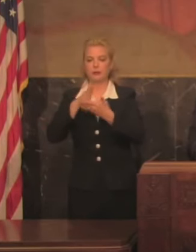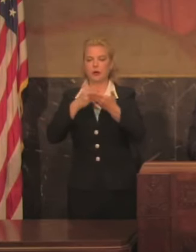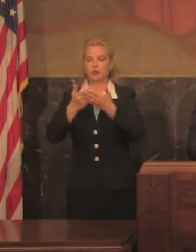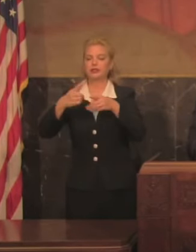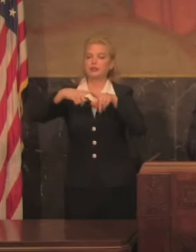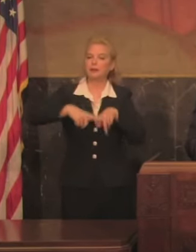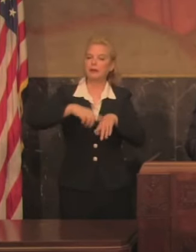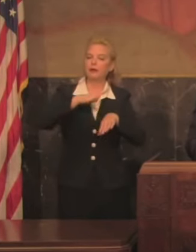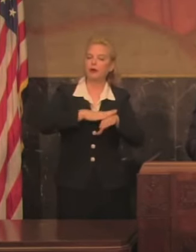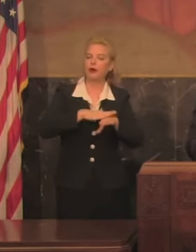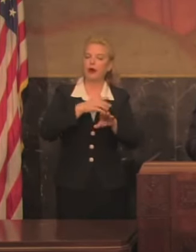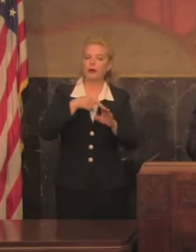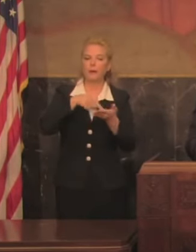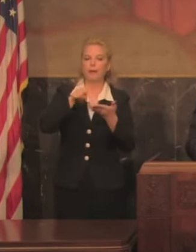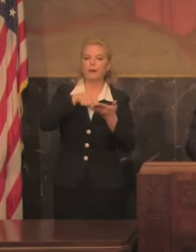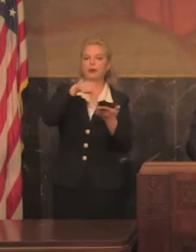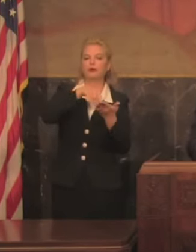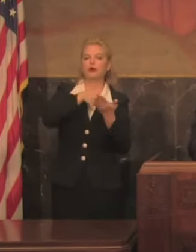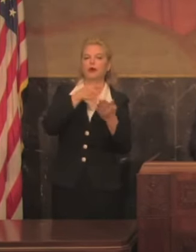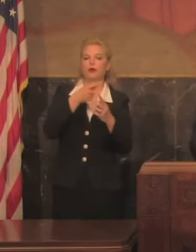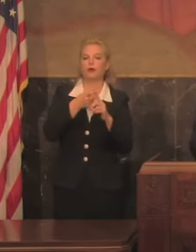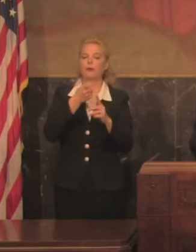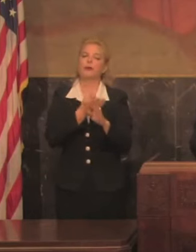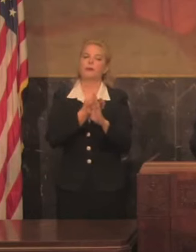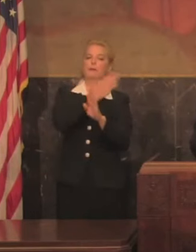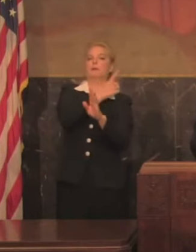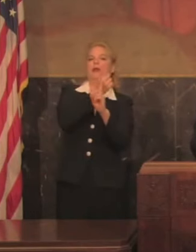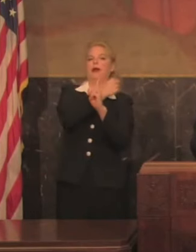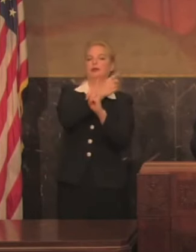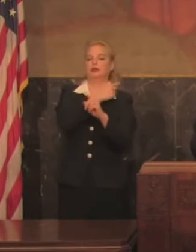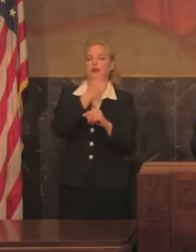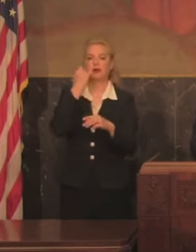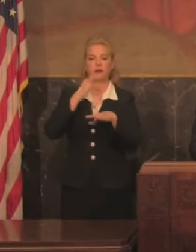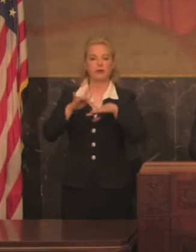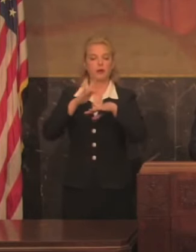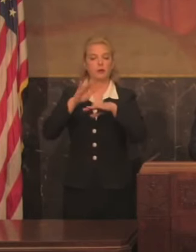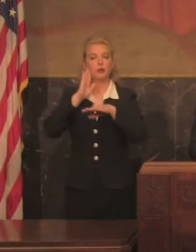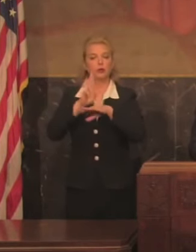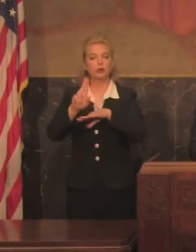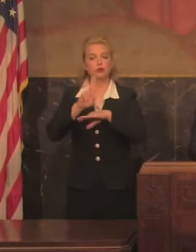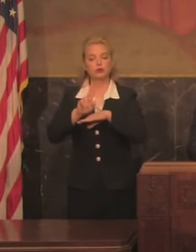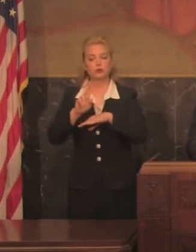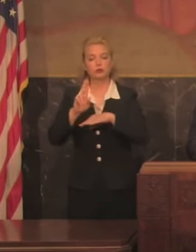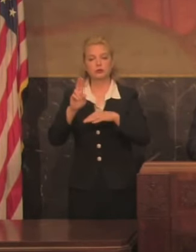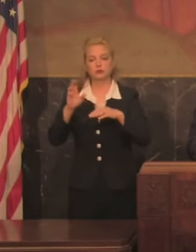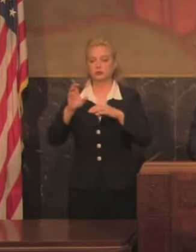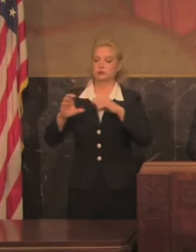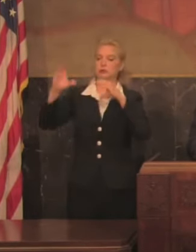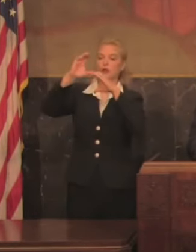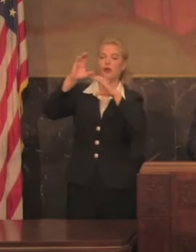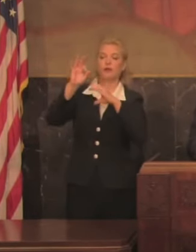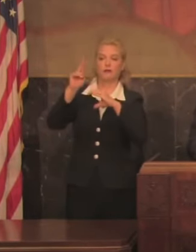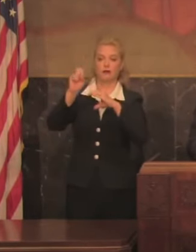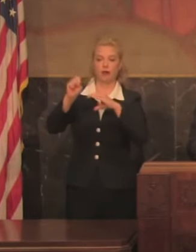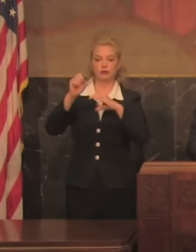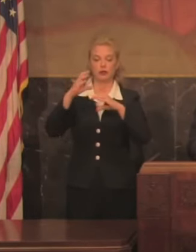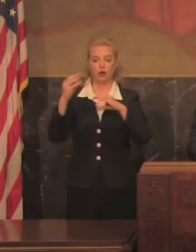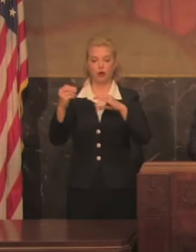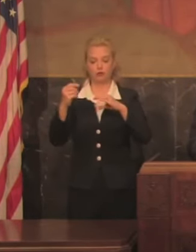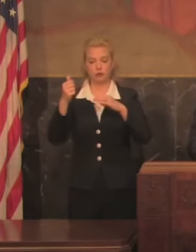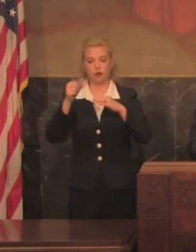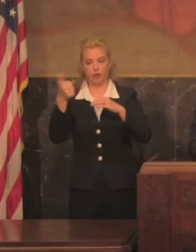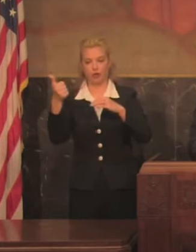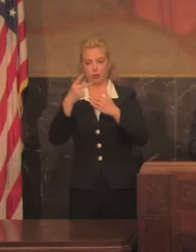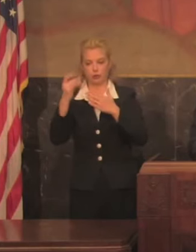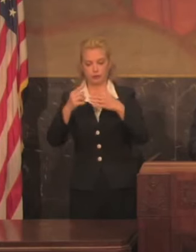following year. If available, we also intend to use excess funds on the following. Right now, the state